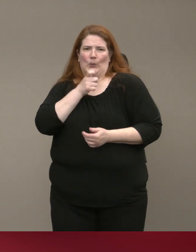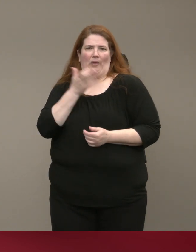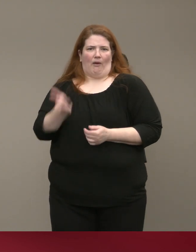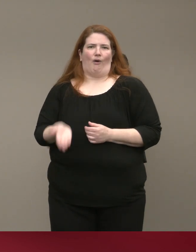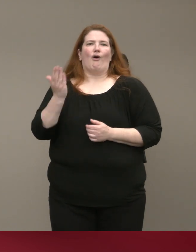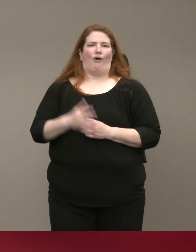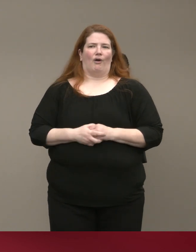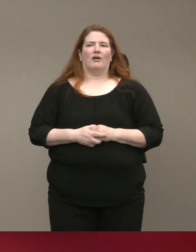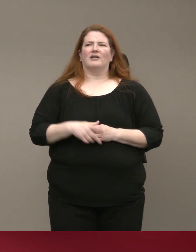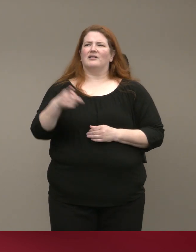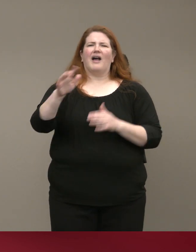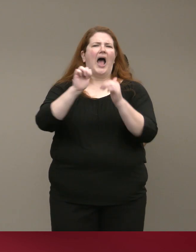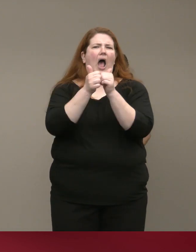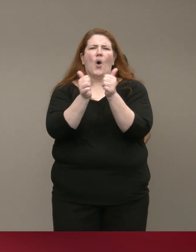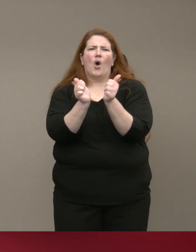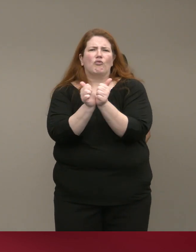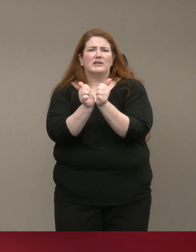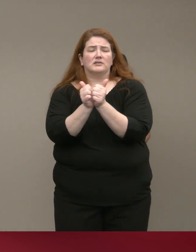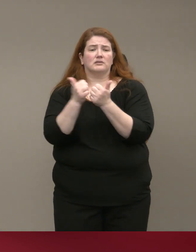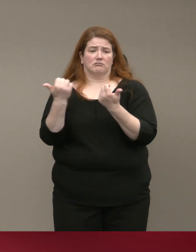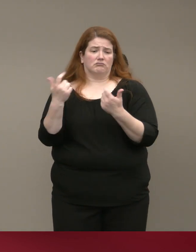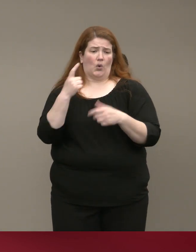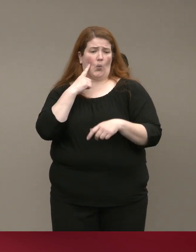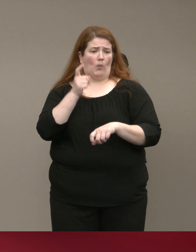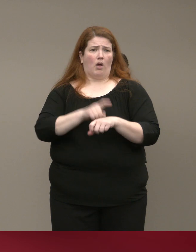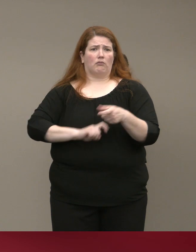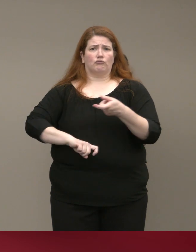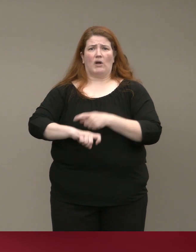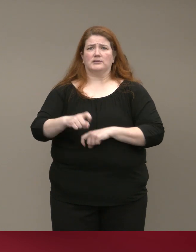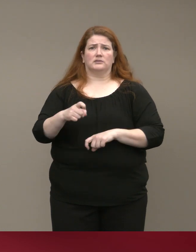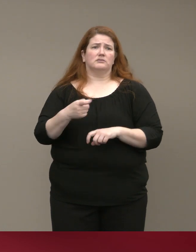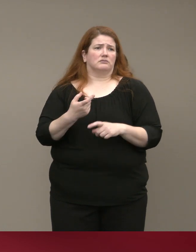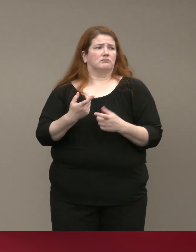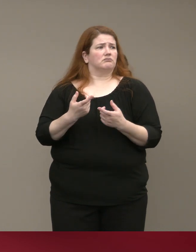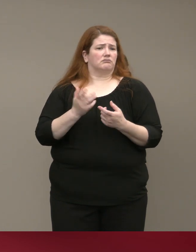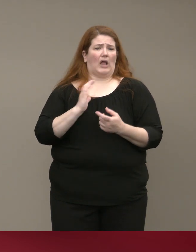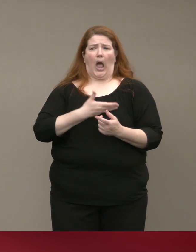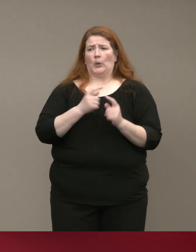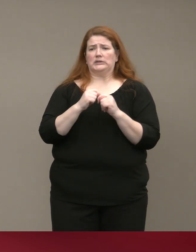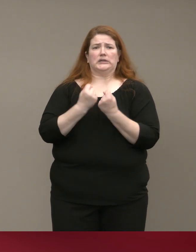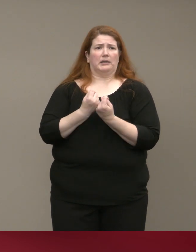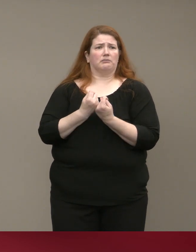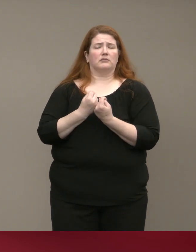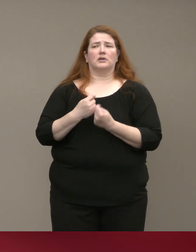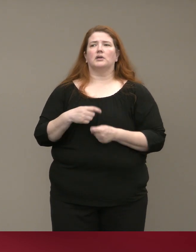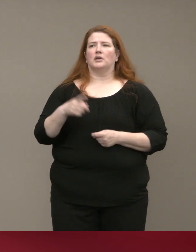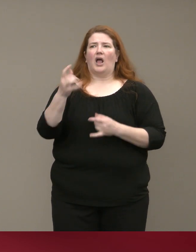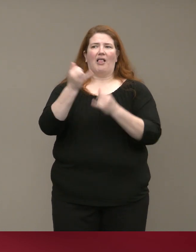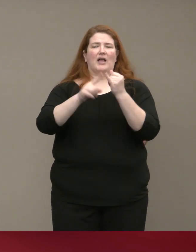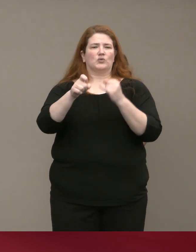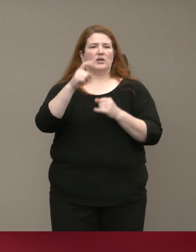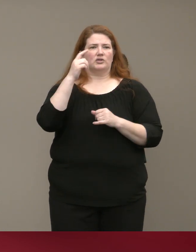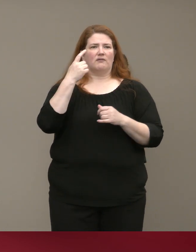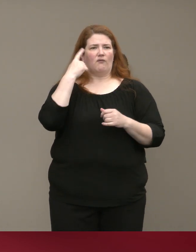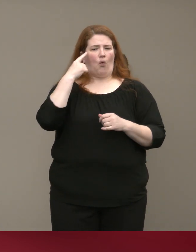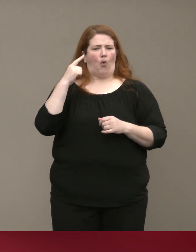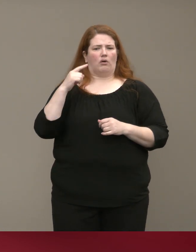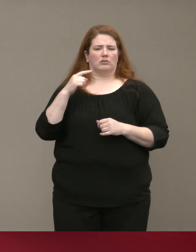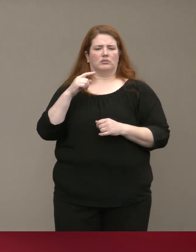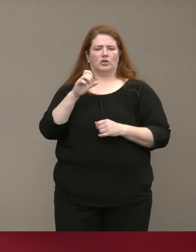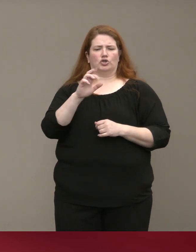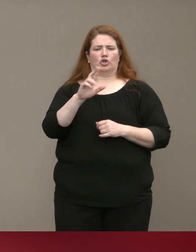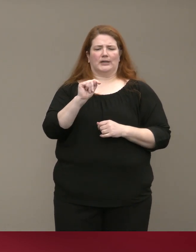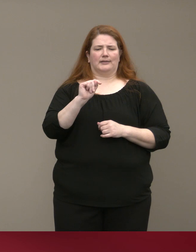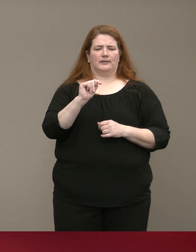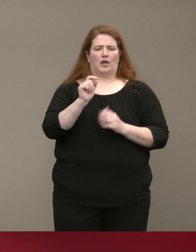how will they be arrested? They'll be taken into custody by our arrest teams. And last question for me is maybe for Secretary Attorney Gardner, too. How long